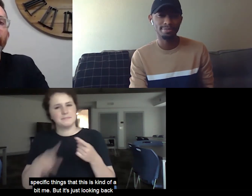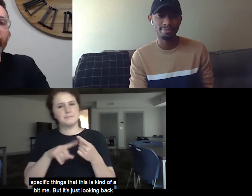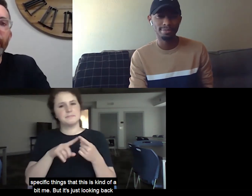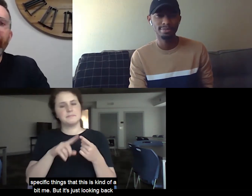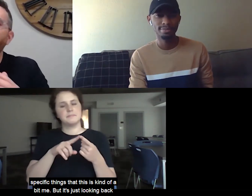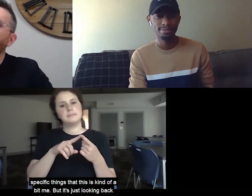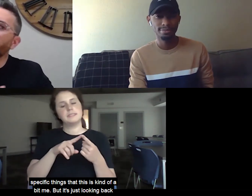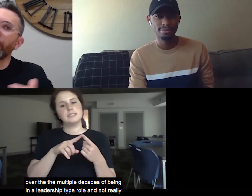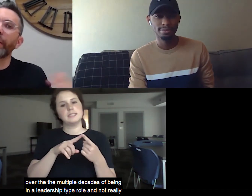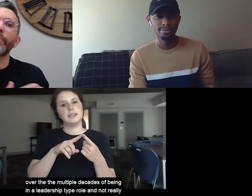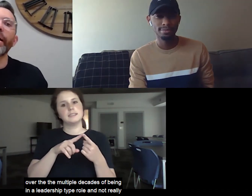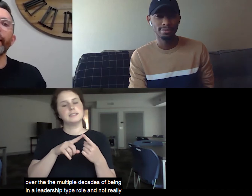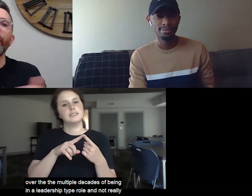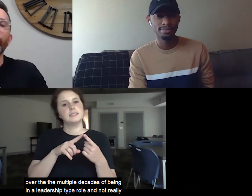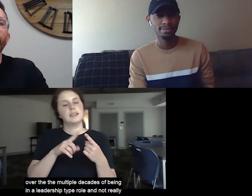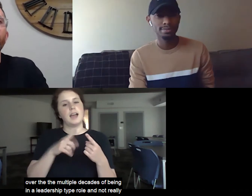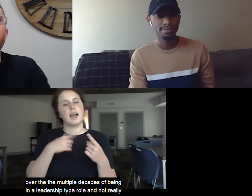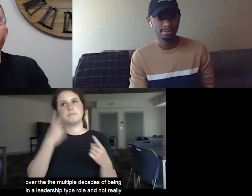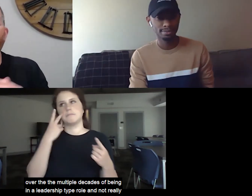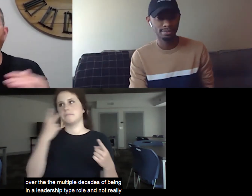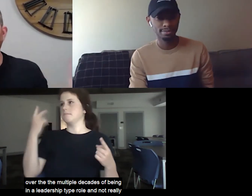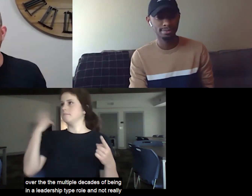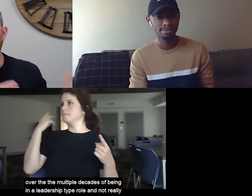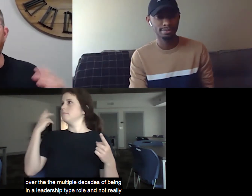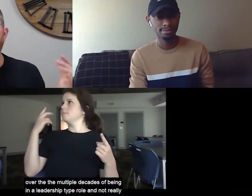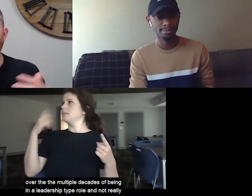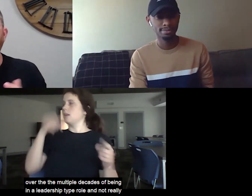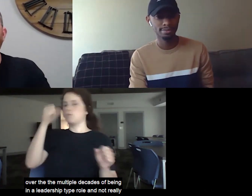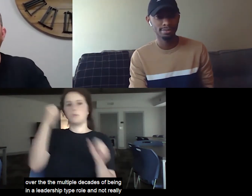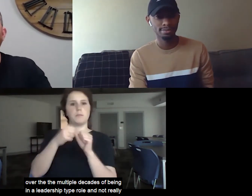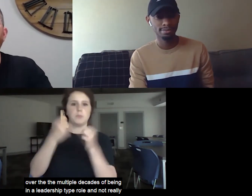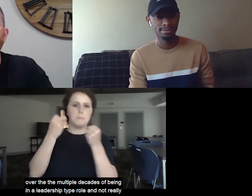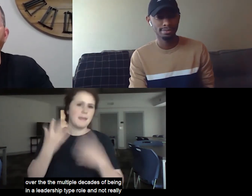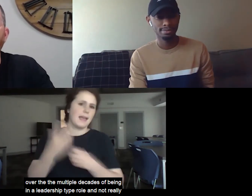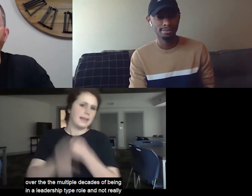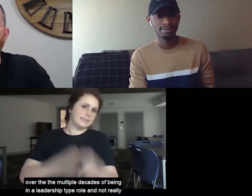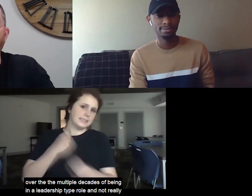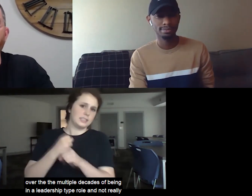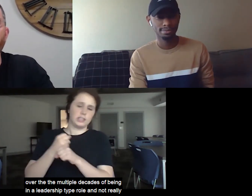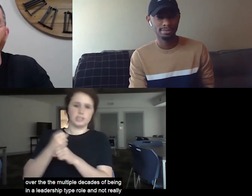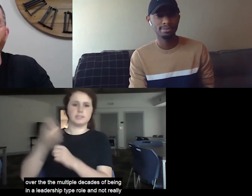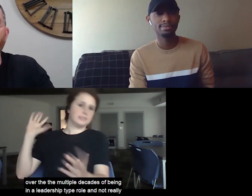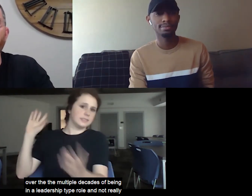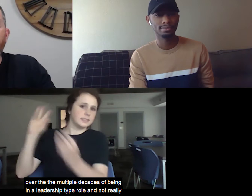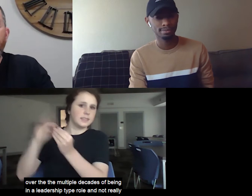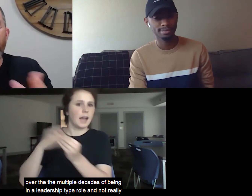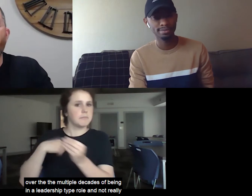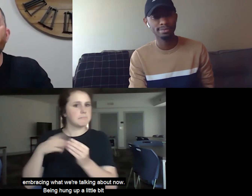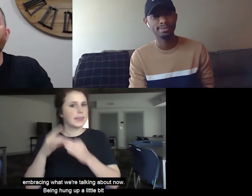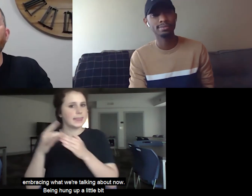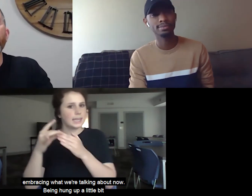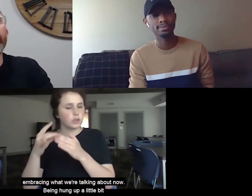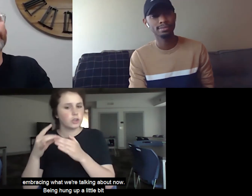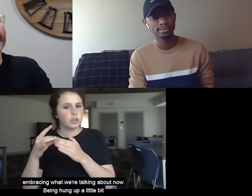but it's just looking back over the multiple decades of being in a leadership type role and